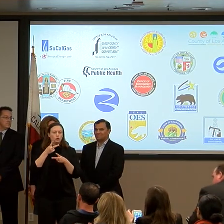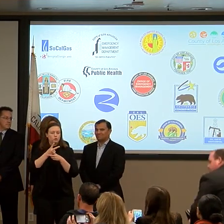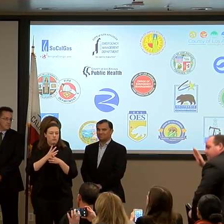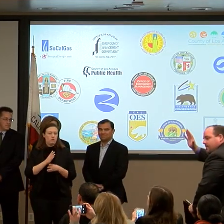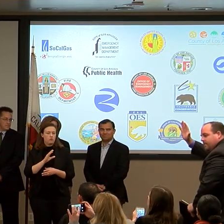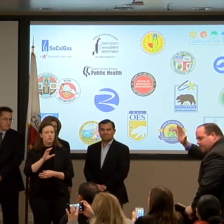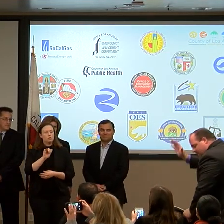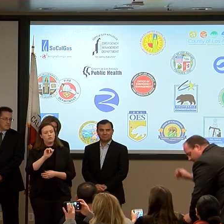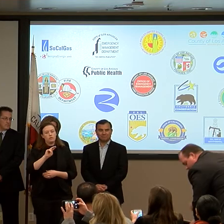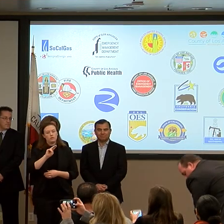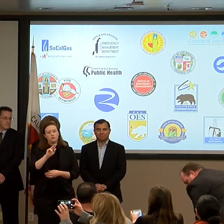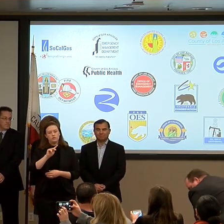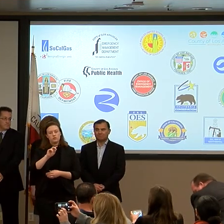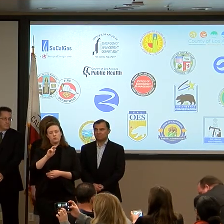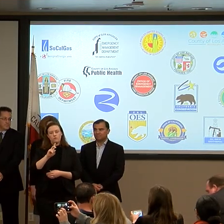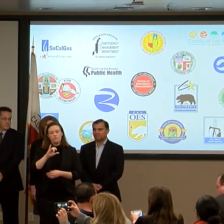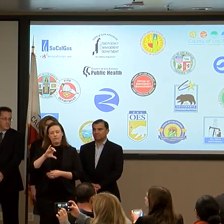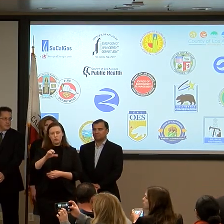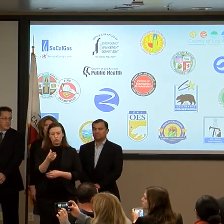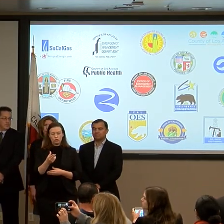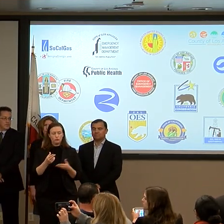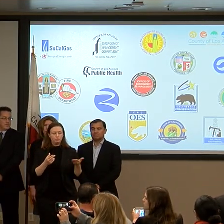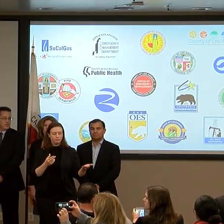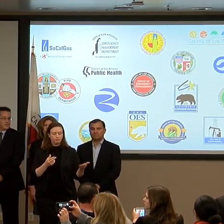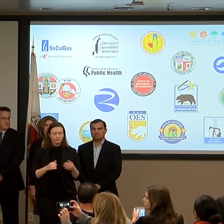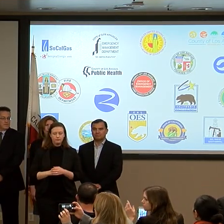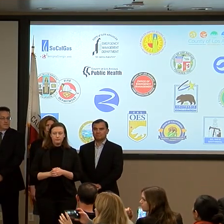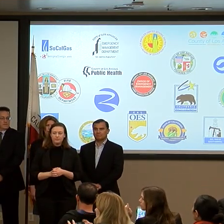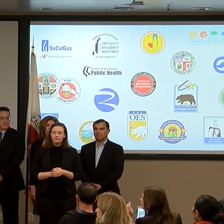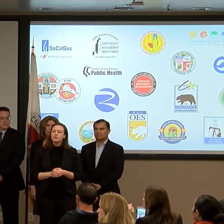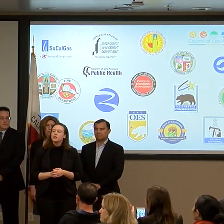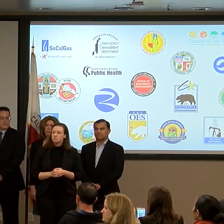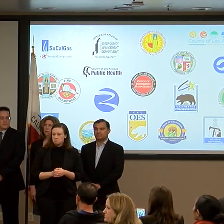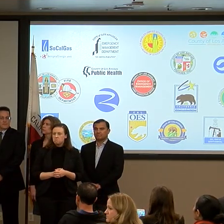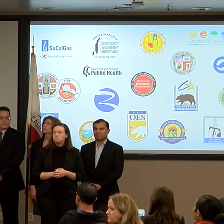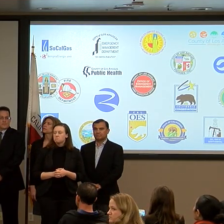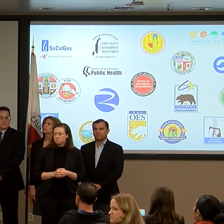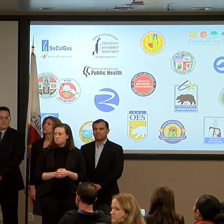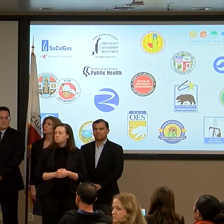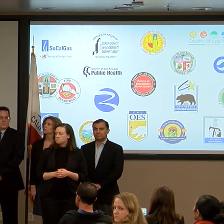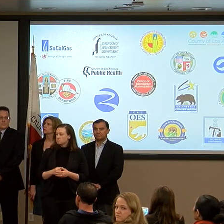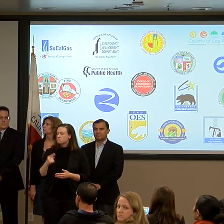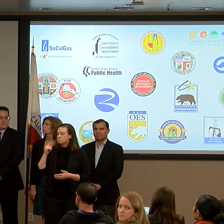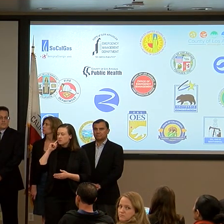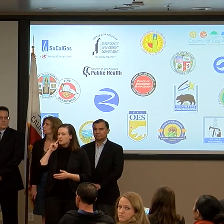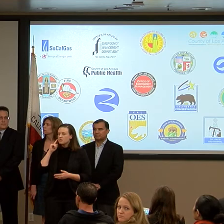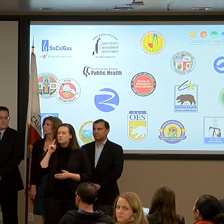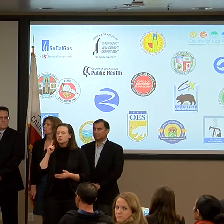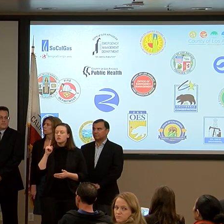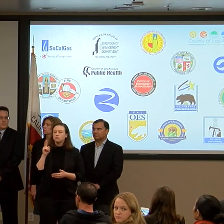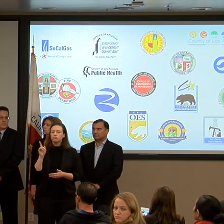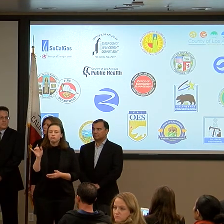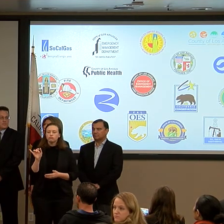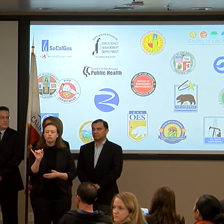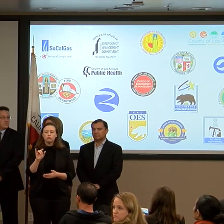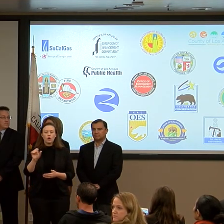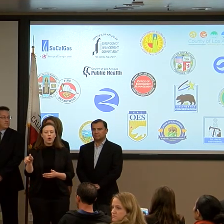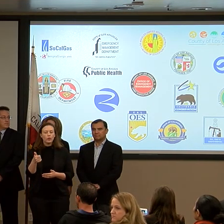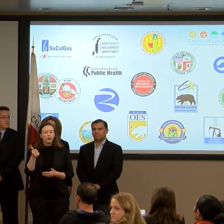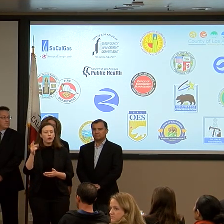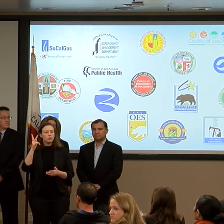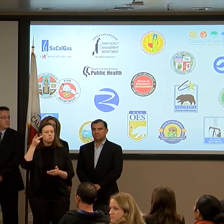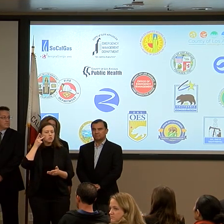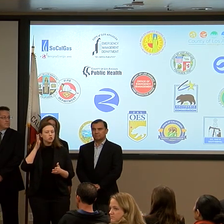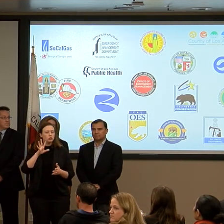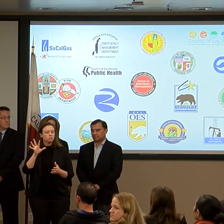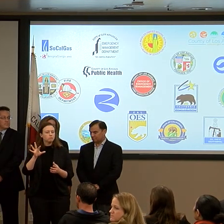Antonovich. Okay, great. And I think we were going to have some other elected officials